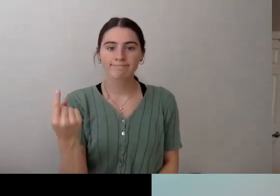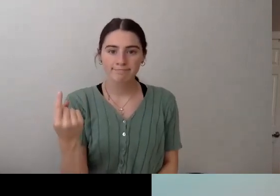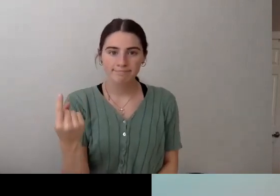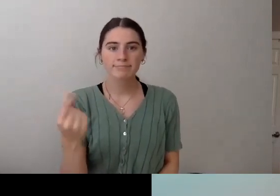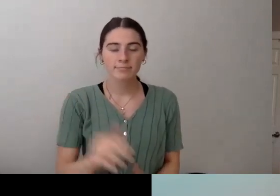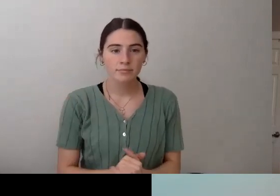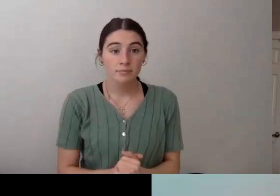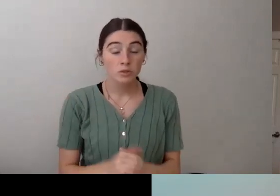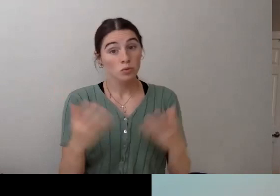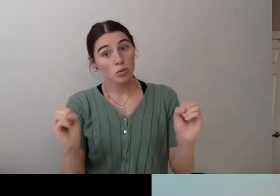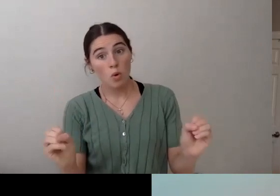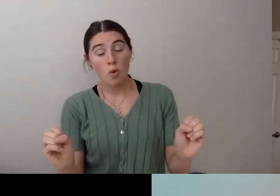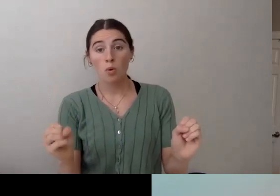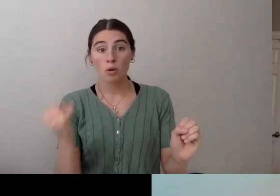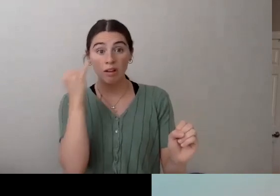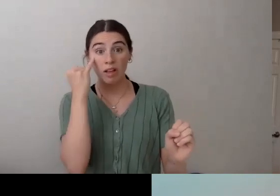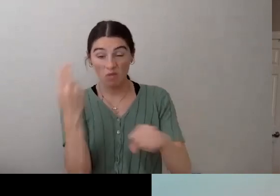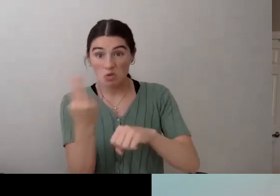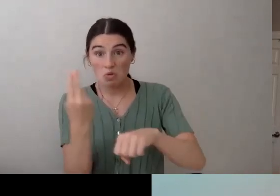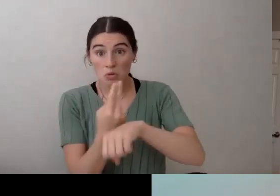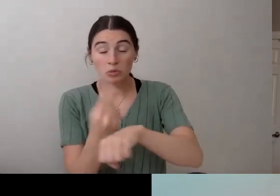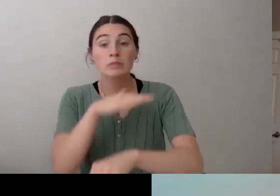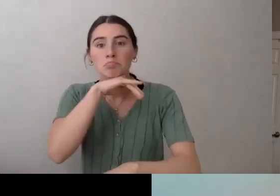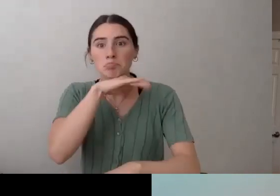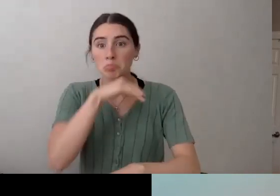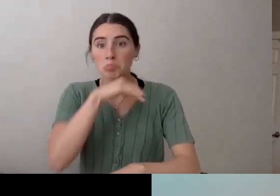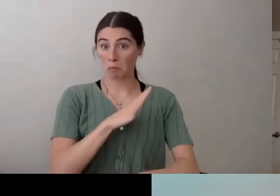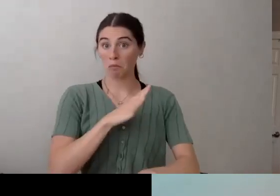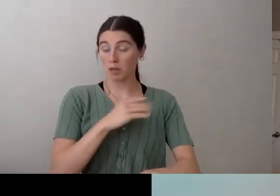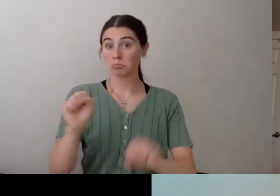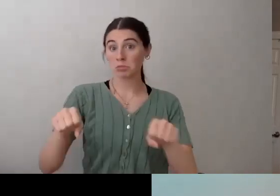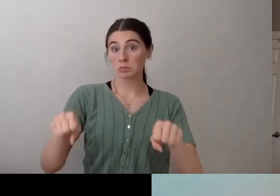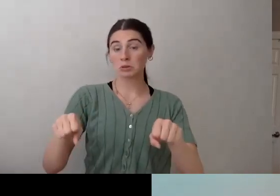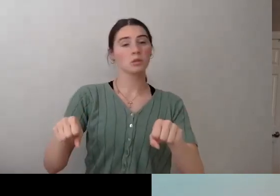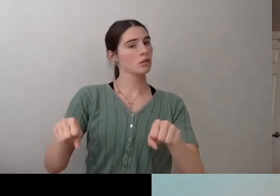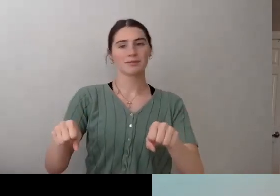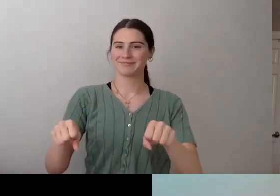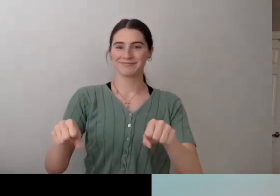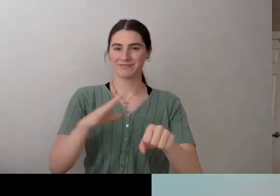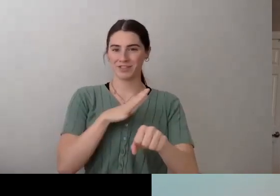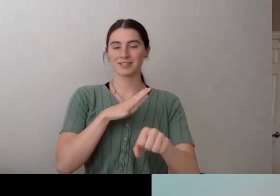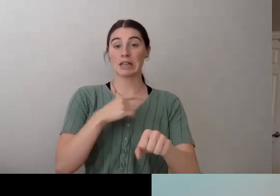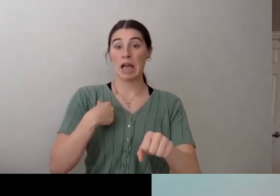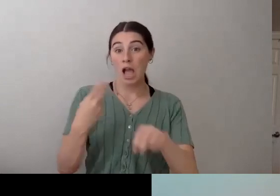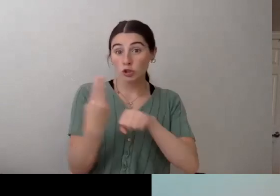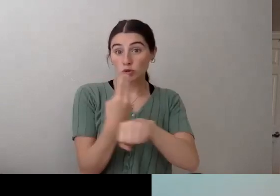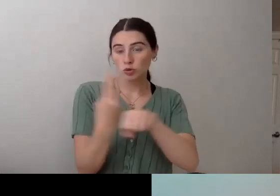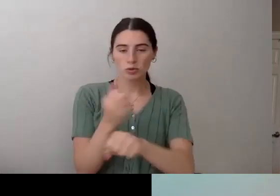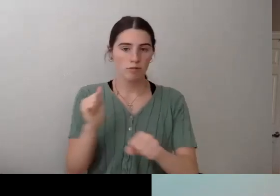So if you prefer to use pork in your meatballs, that's absolutely fine. I will be making mine with all beef